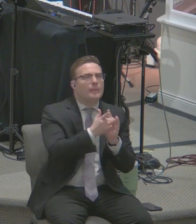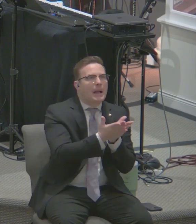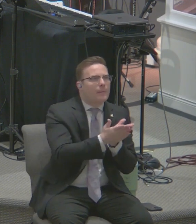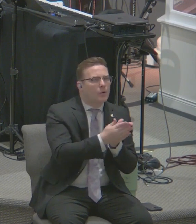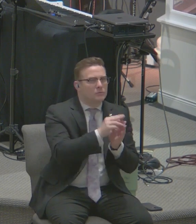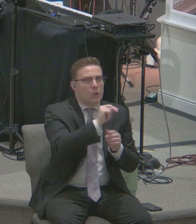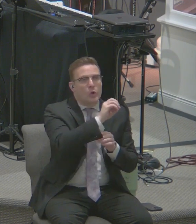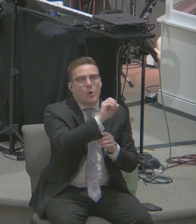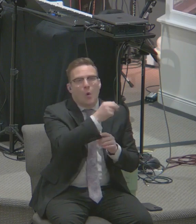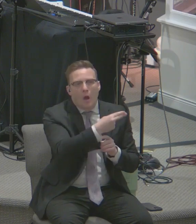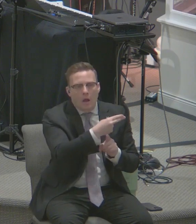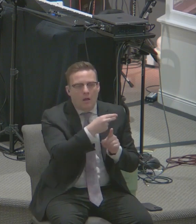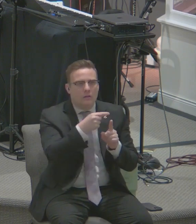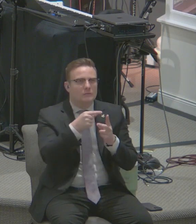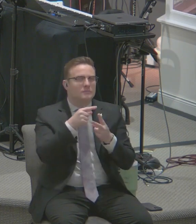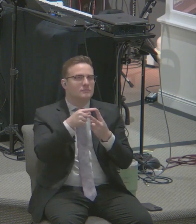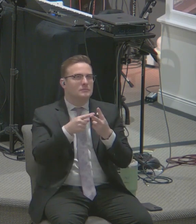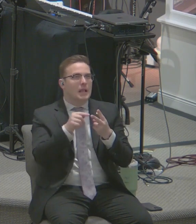Abraham,